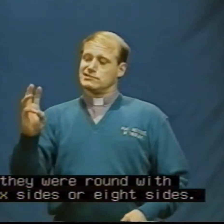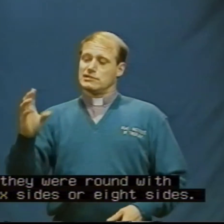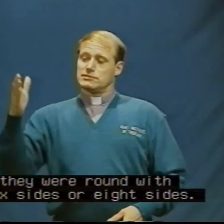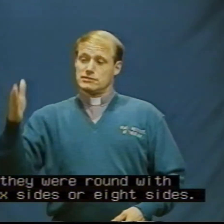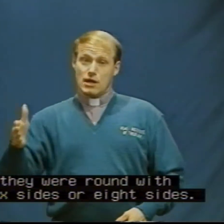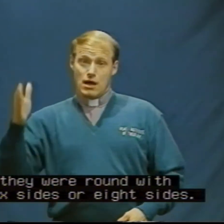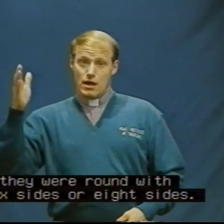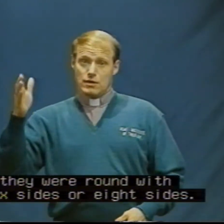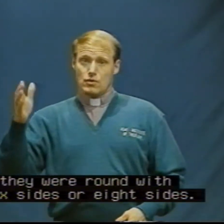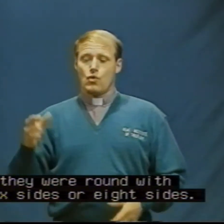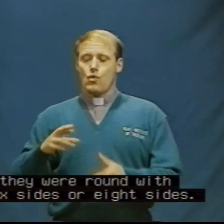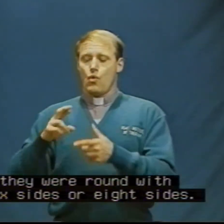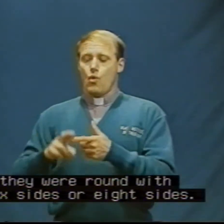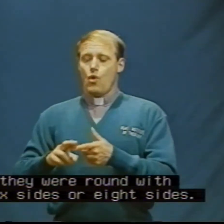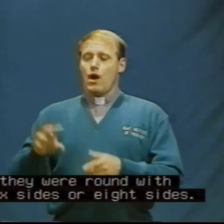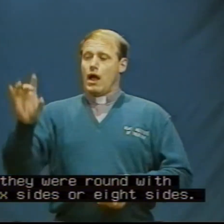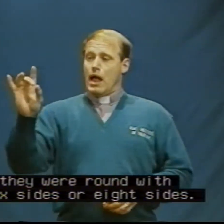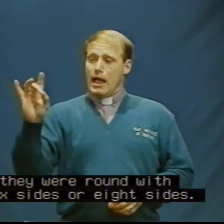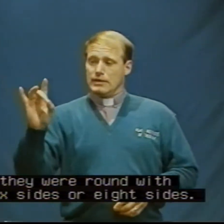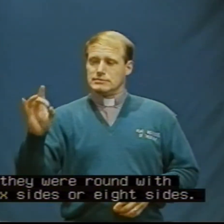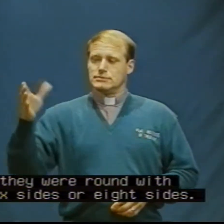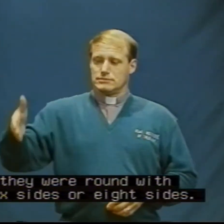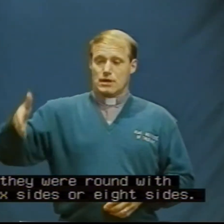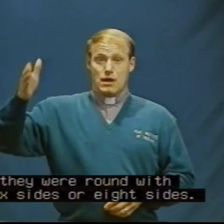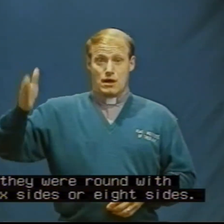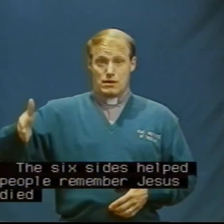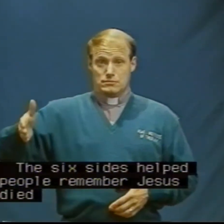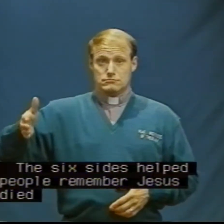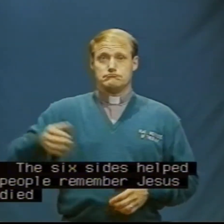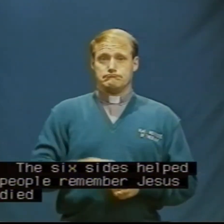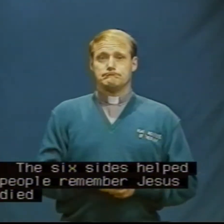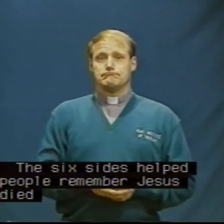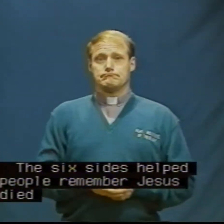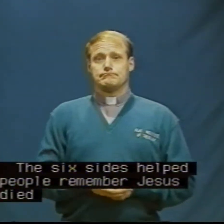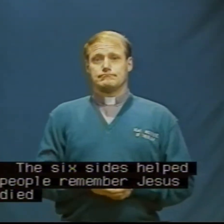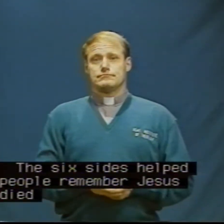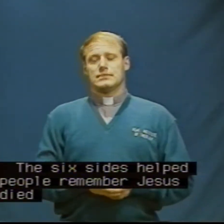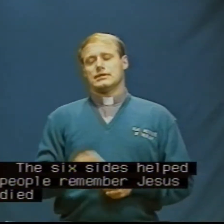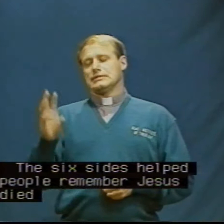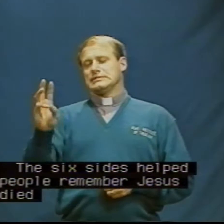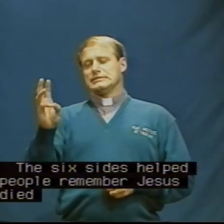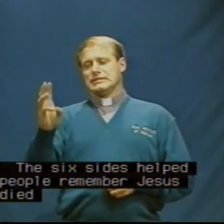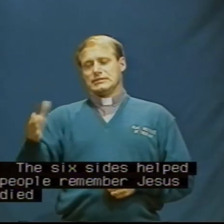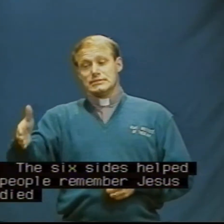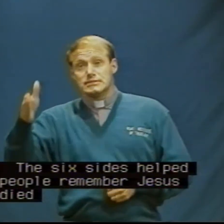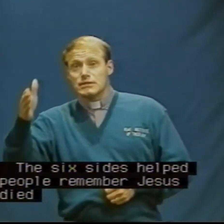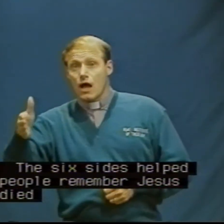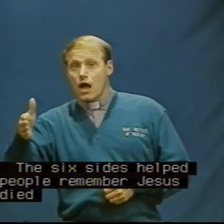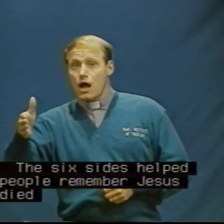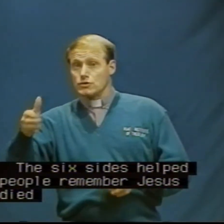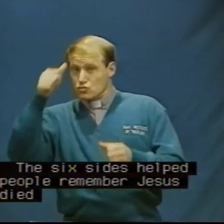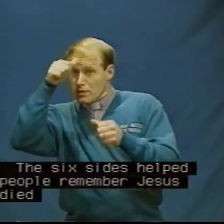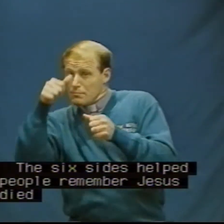They were round with 6 sides or 8 sides. The 6 sides help people remember Jesus died